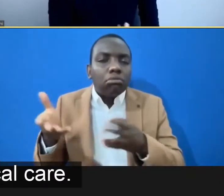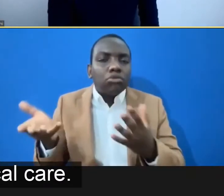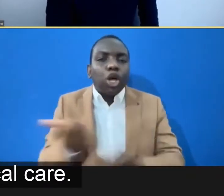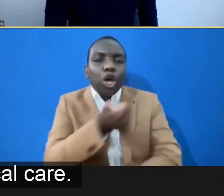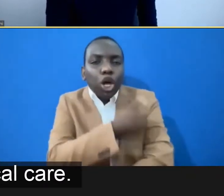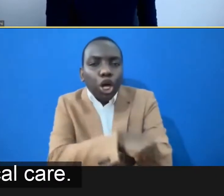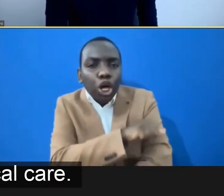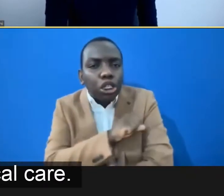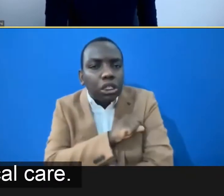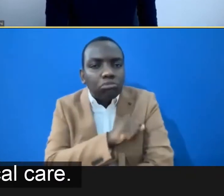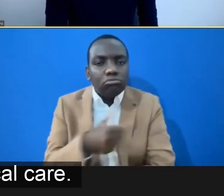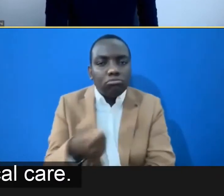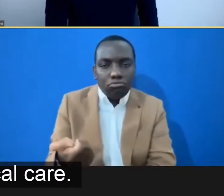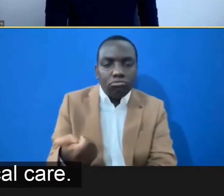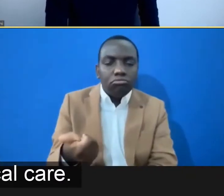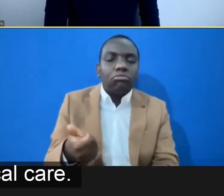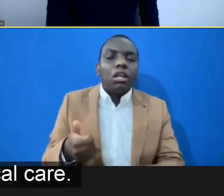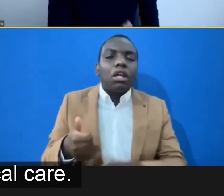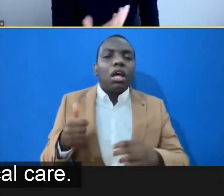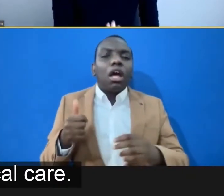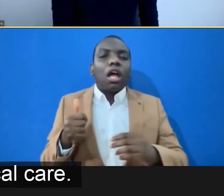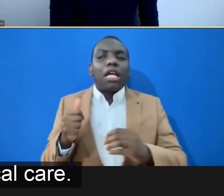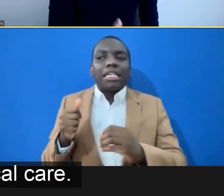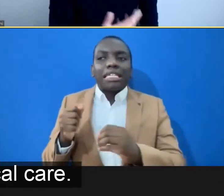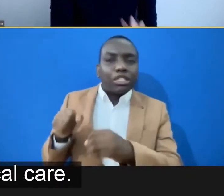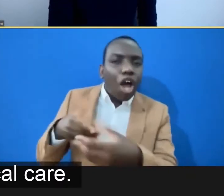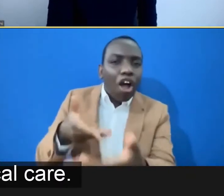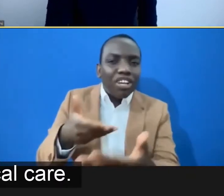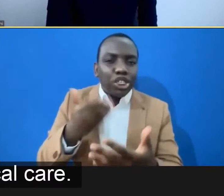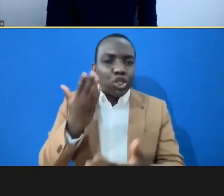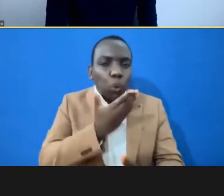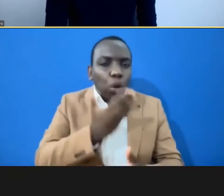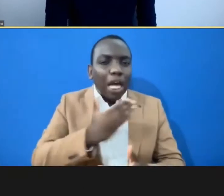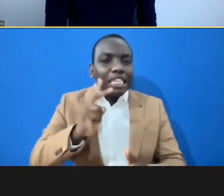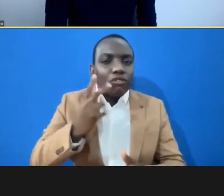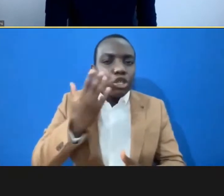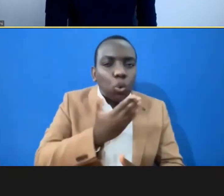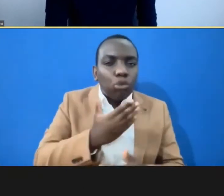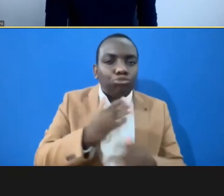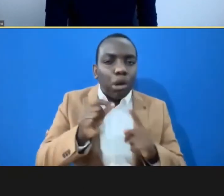improve services to hospitals, medical care.